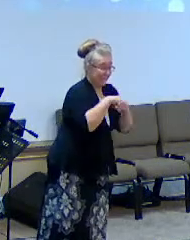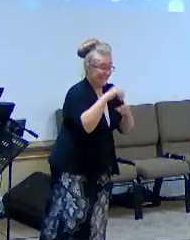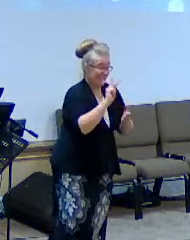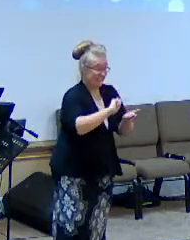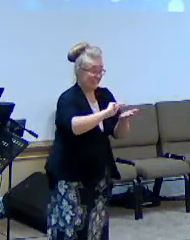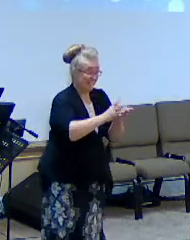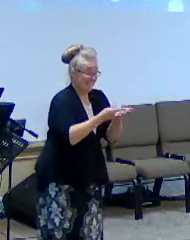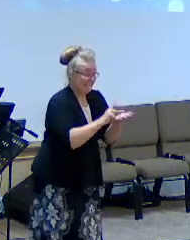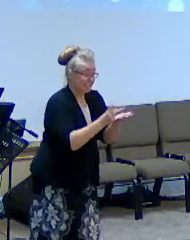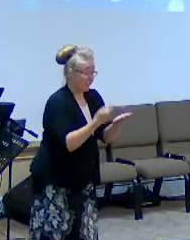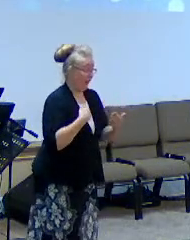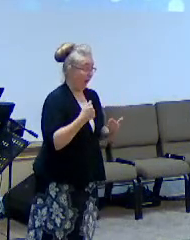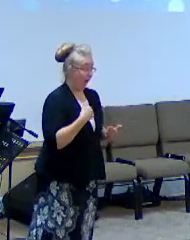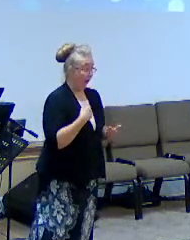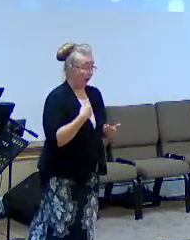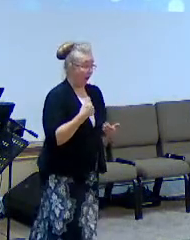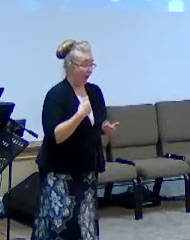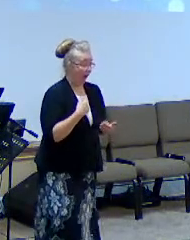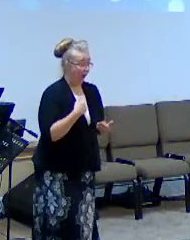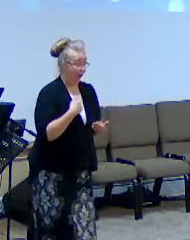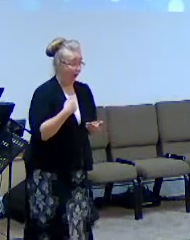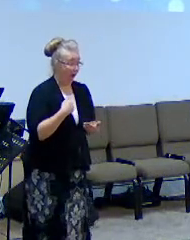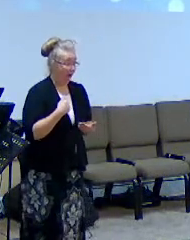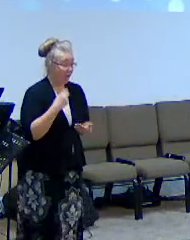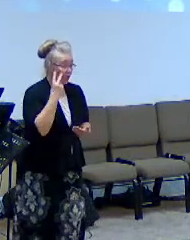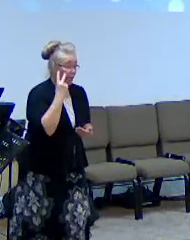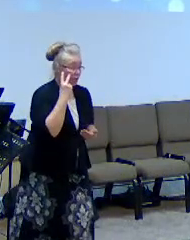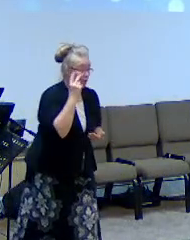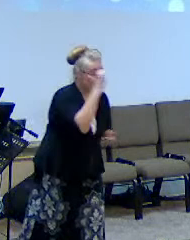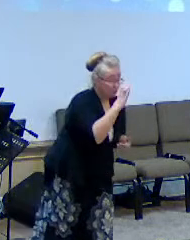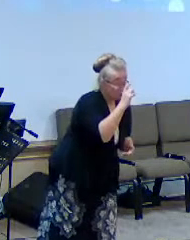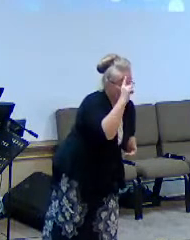I began, amen, to look for animals.